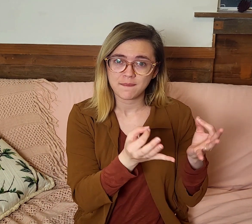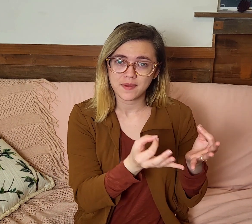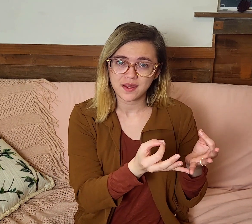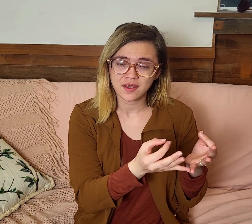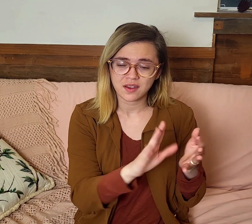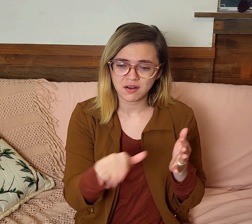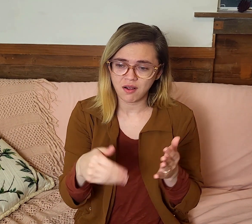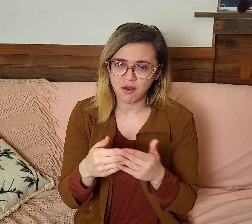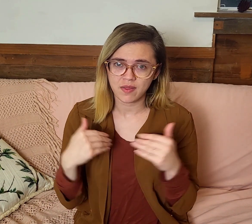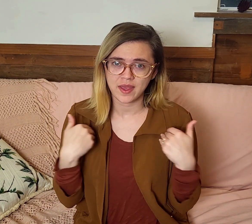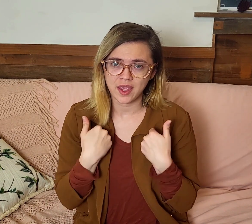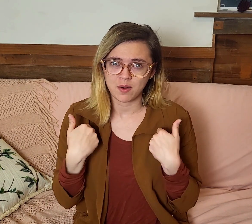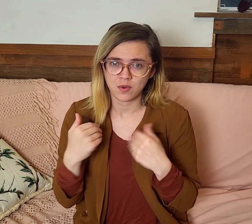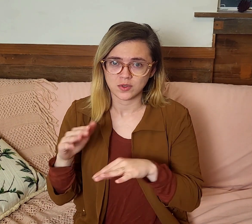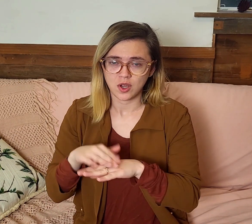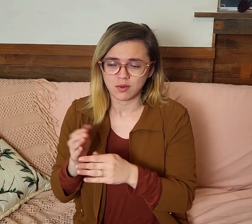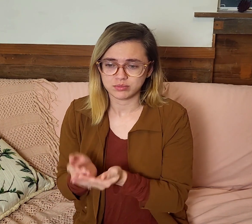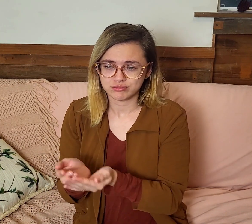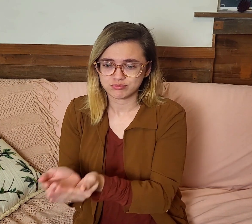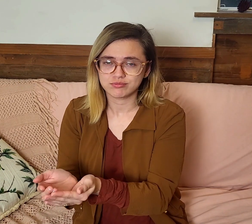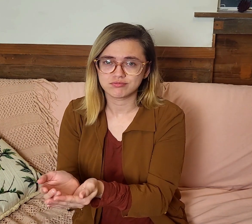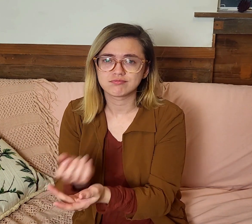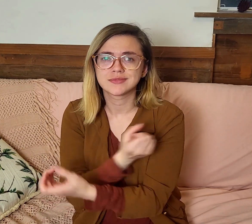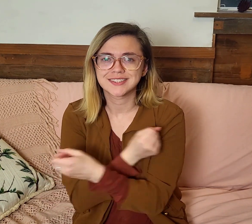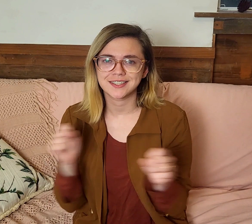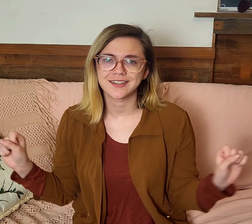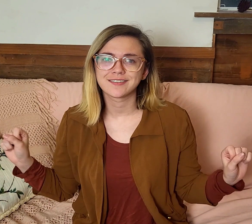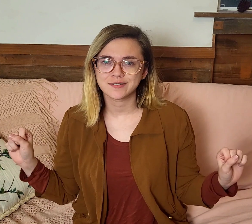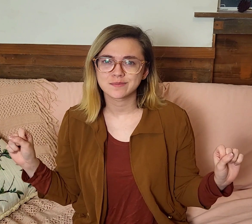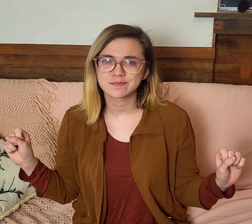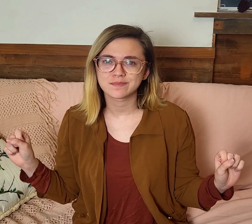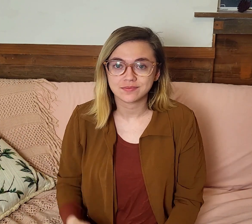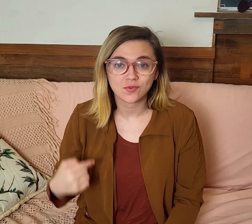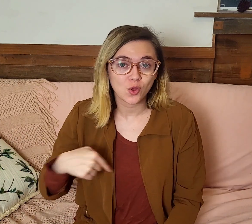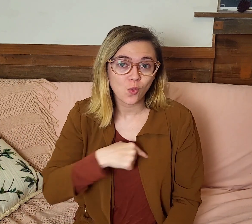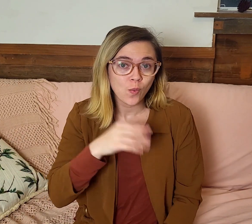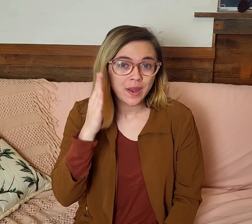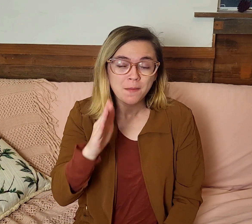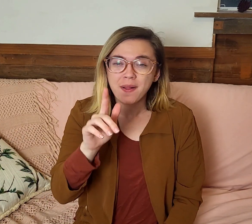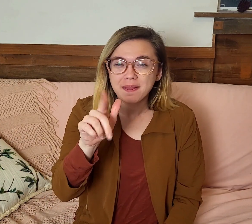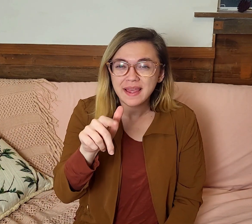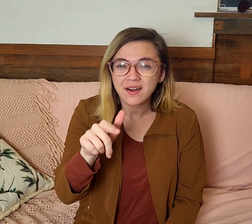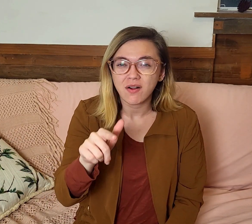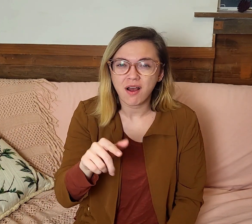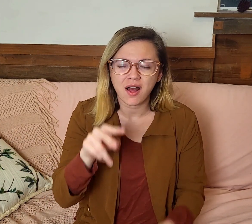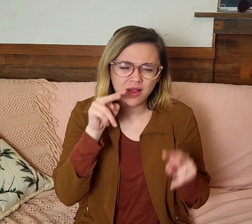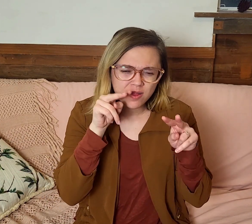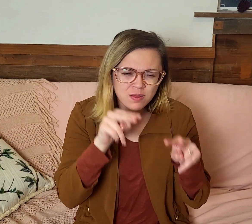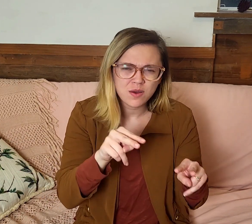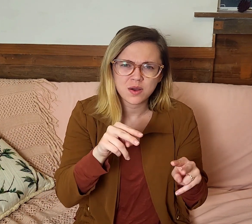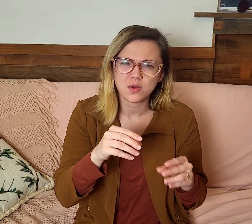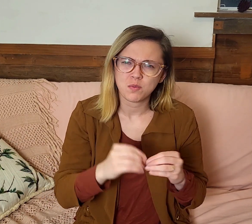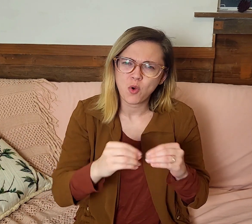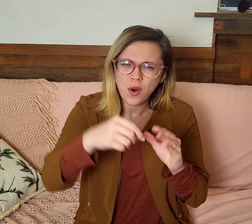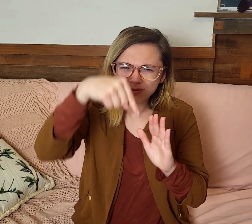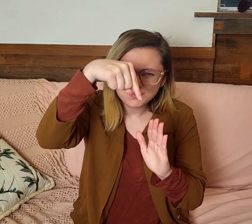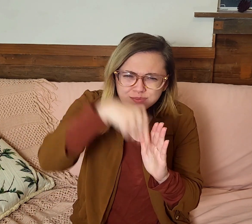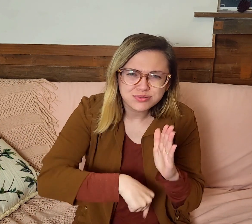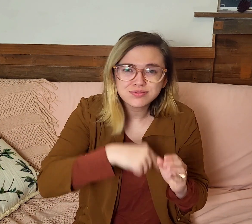and his family, as well as all of the animals on that ship, were safe. We're going to be looking later more in depth